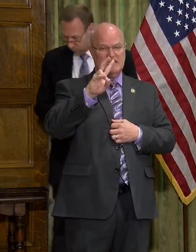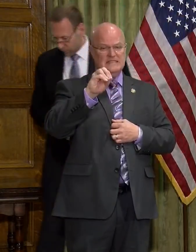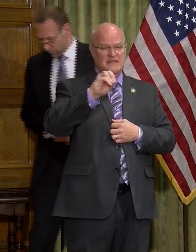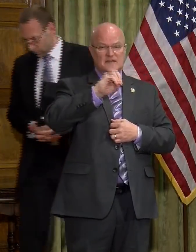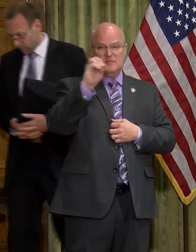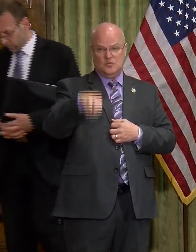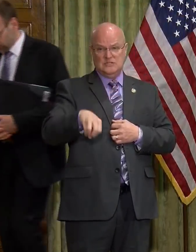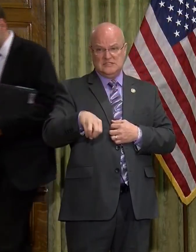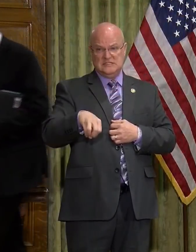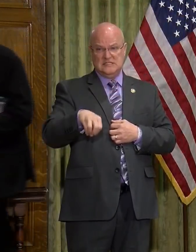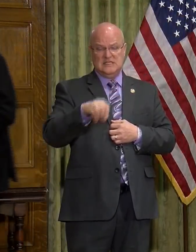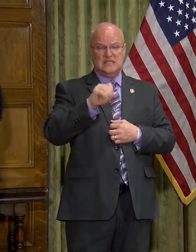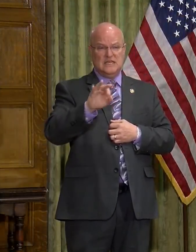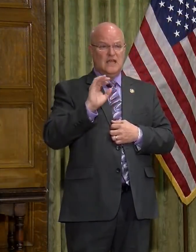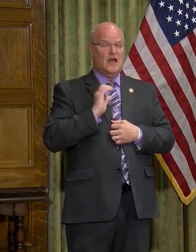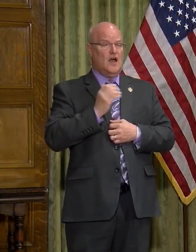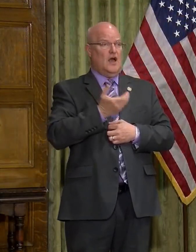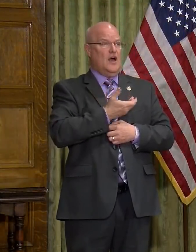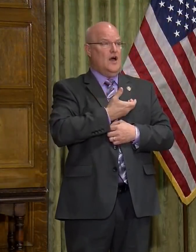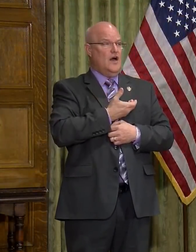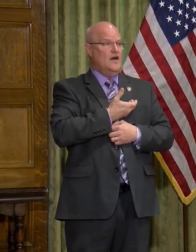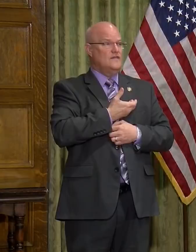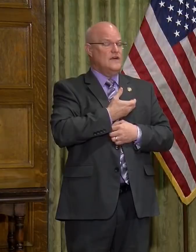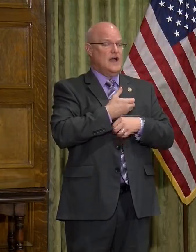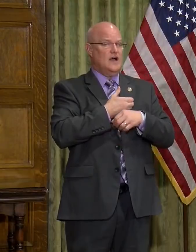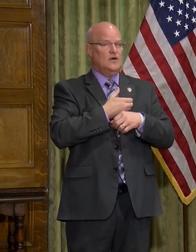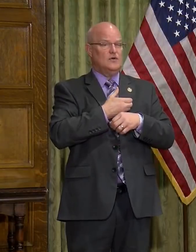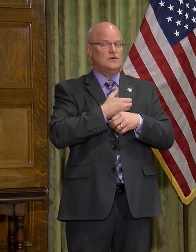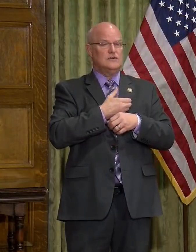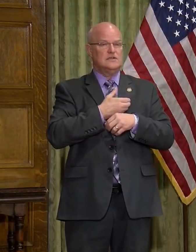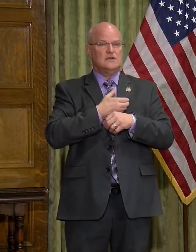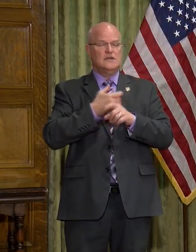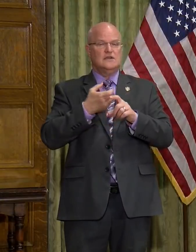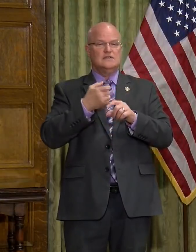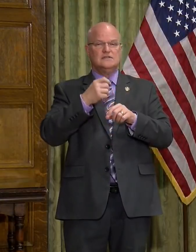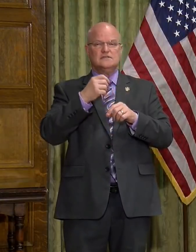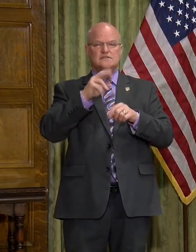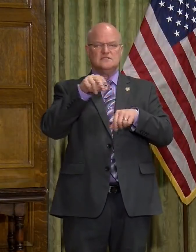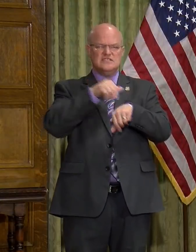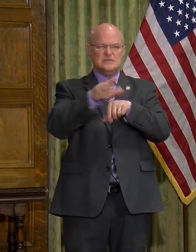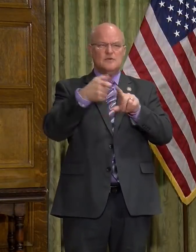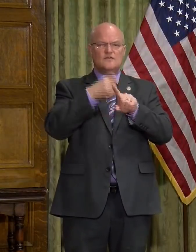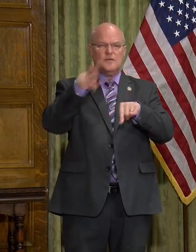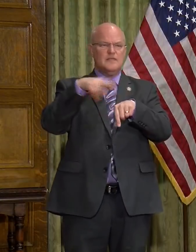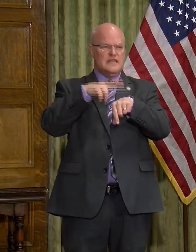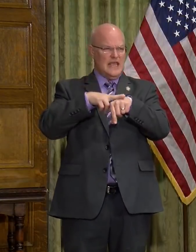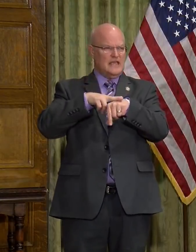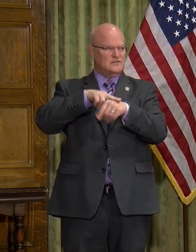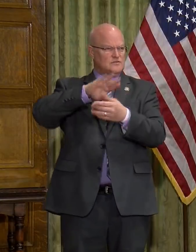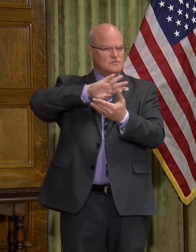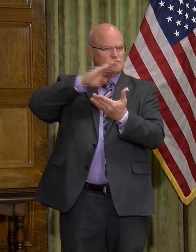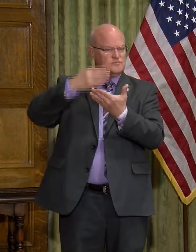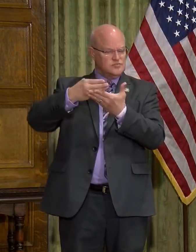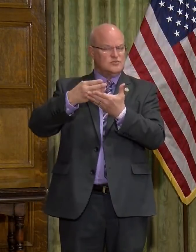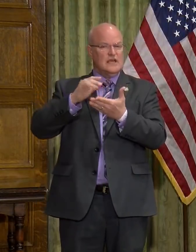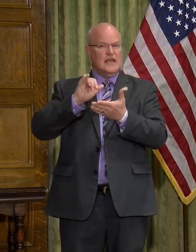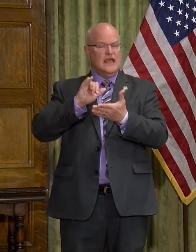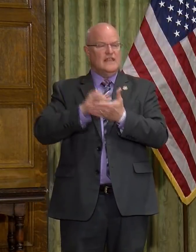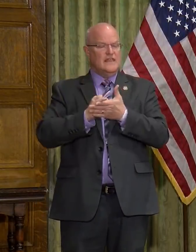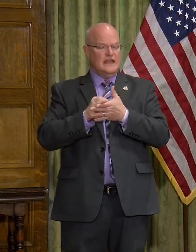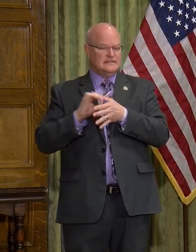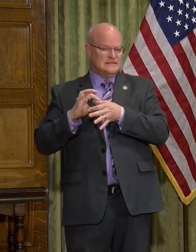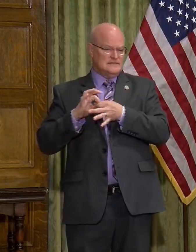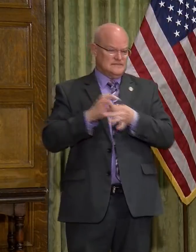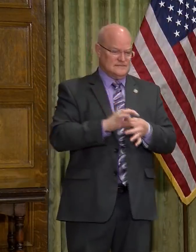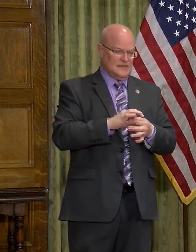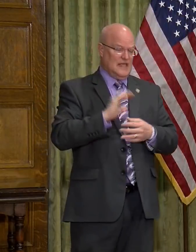70% of our shipment from the National Strategic Stockpile. That's in hand. And